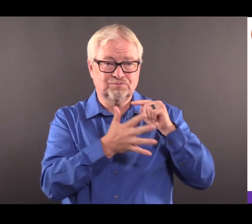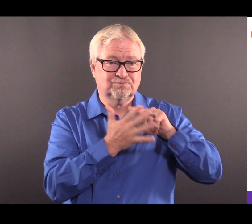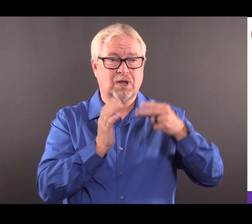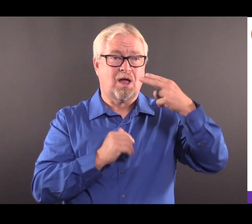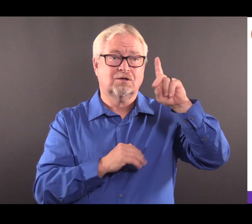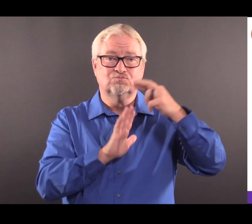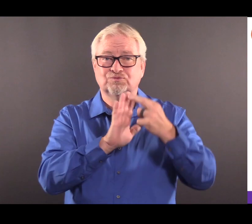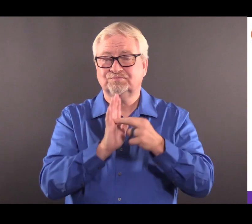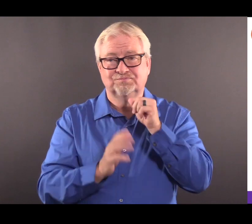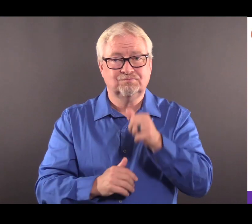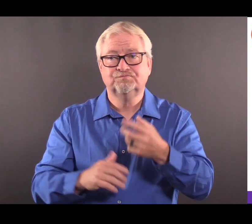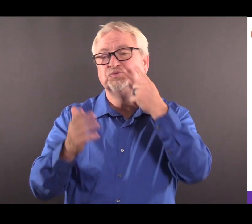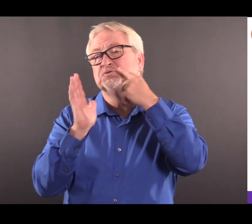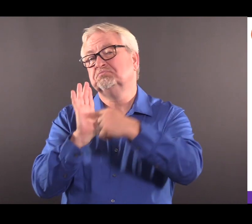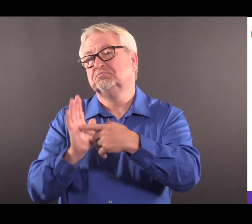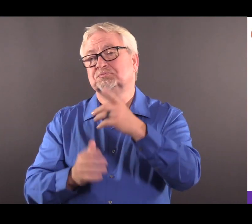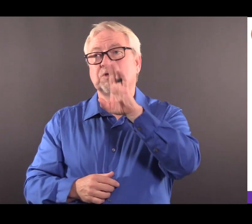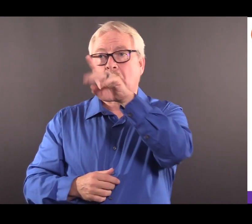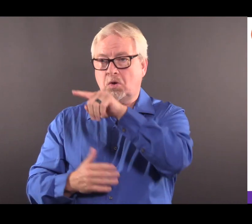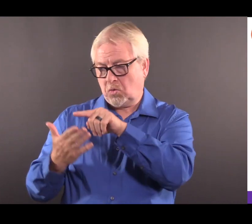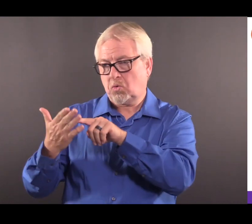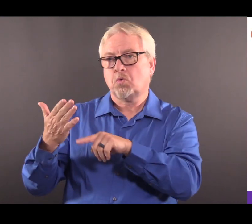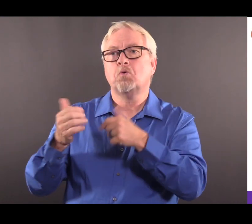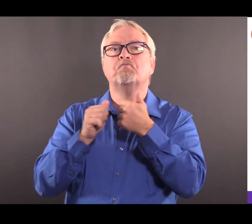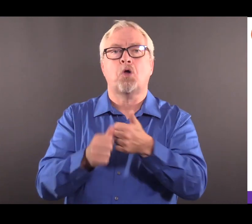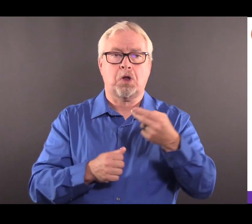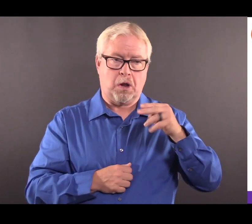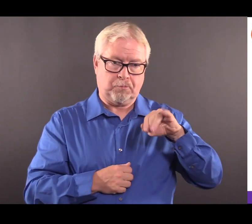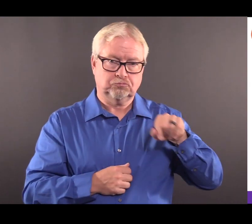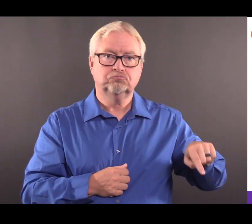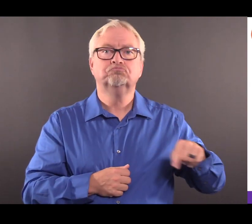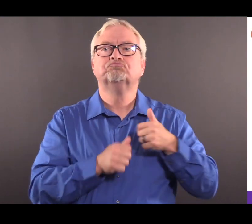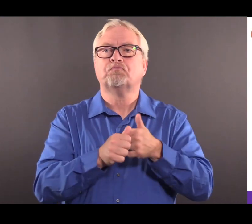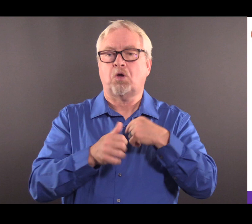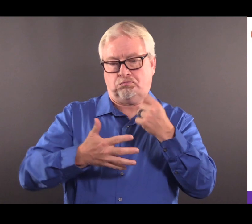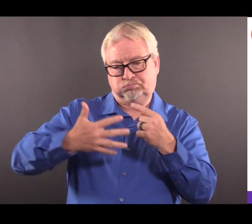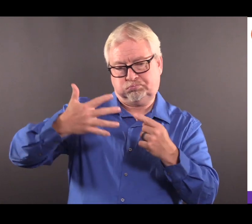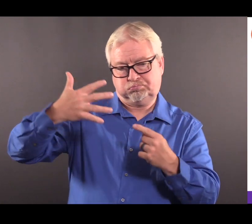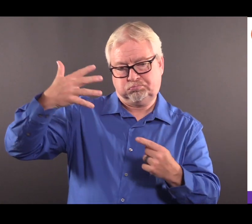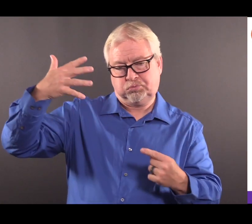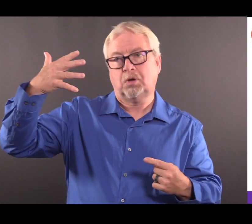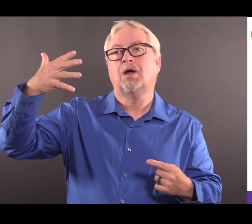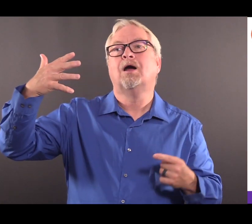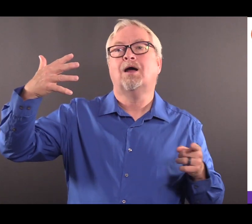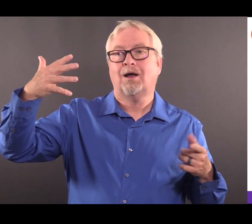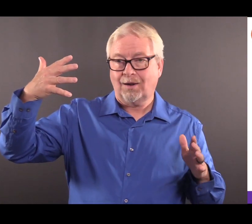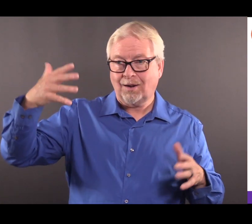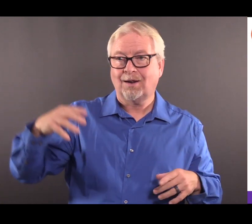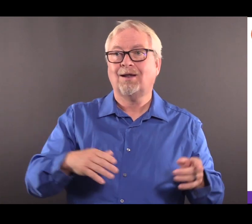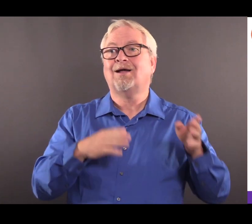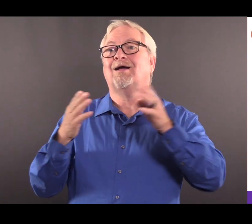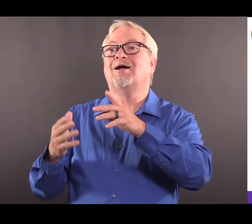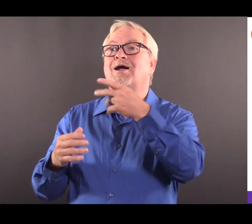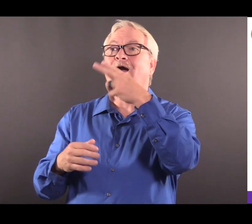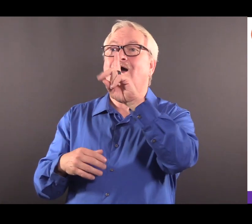HUD standards. For instance, some databases meet all the HMIS data standards and